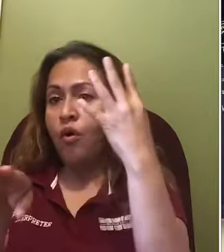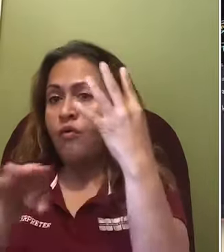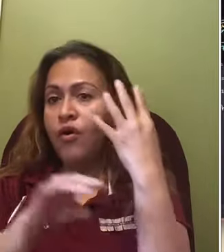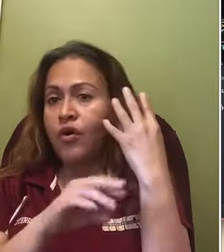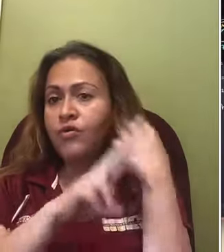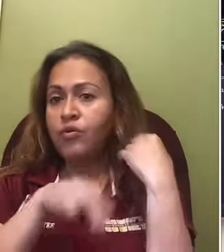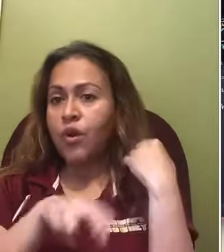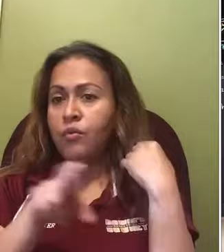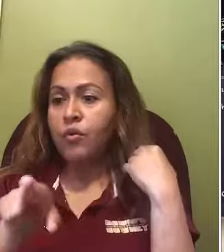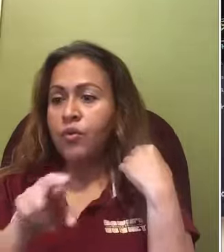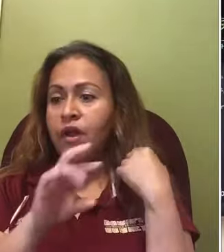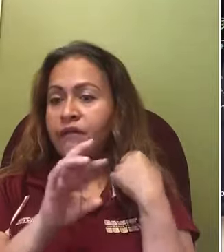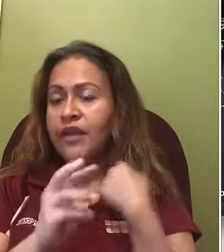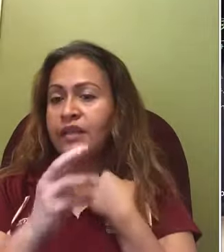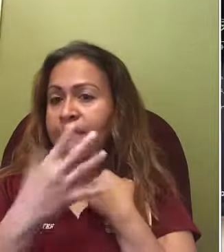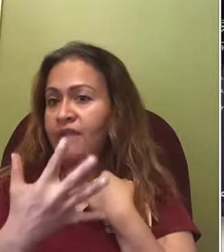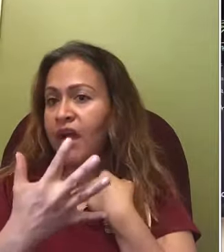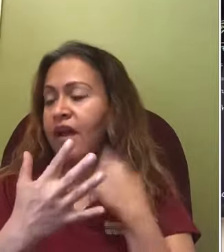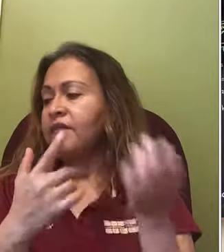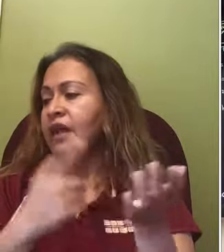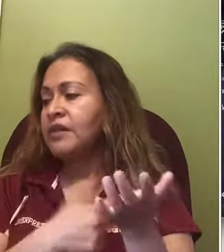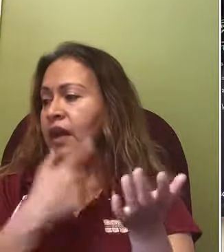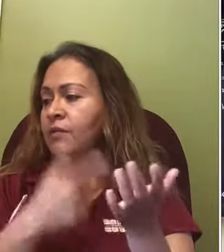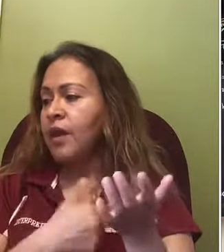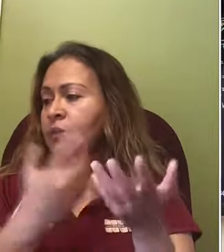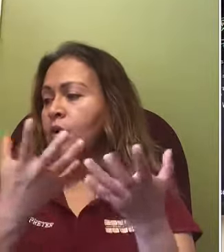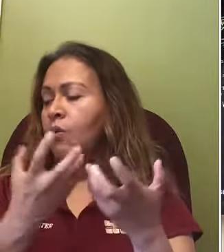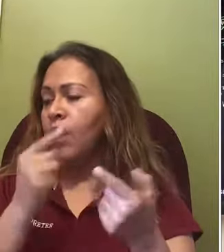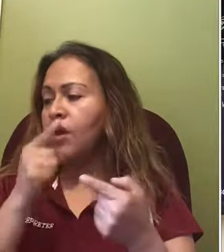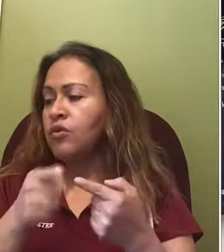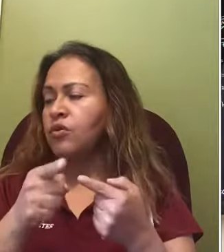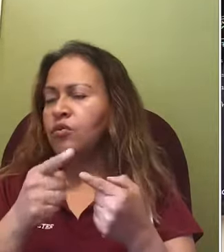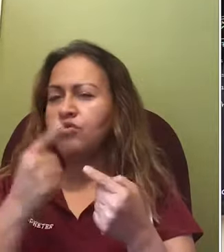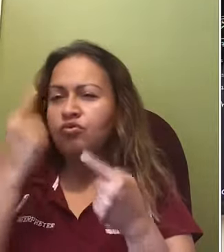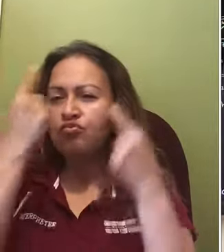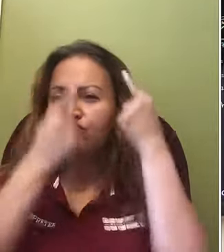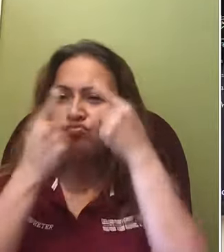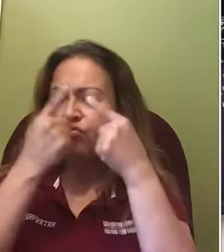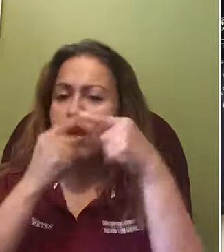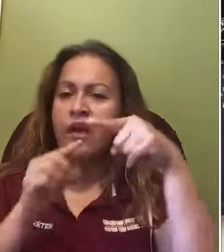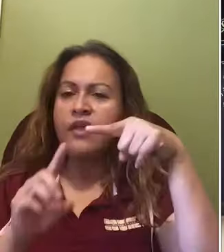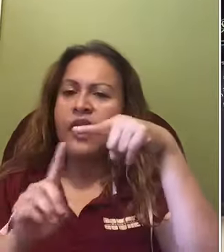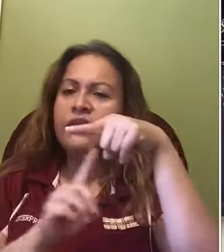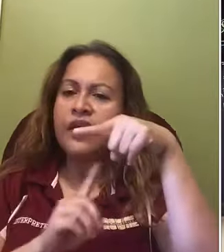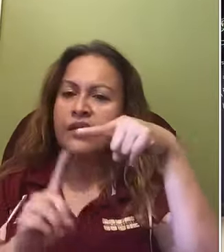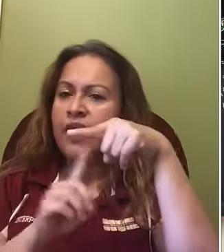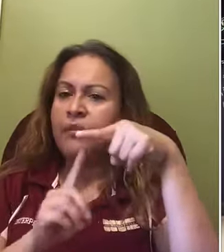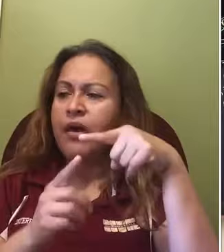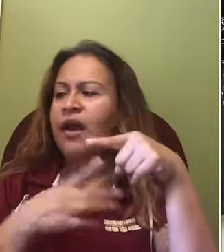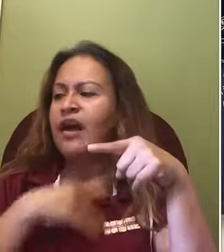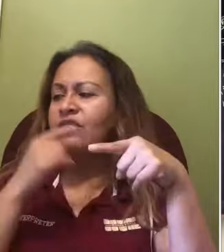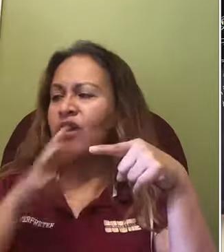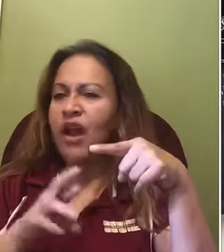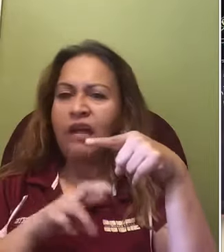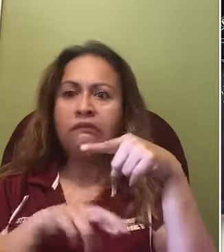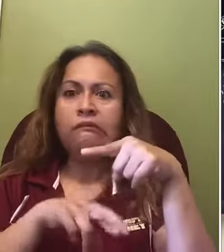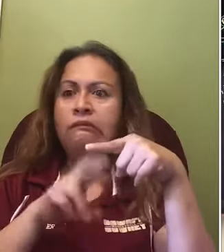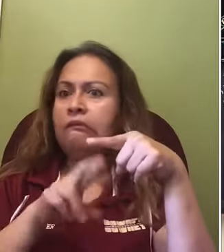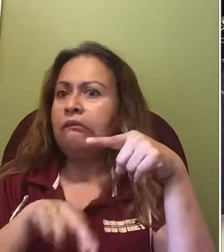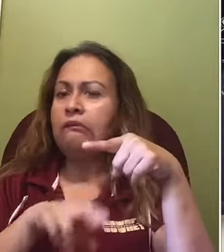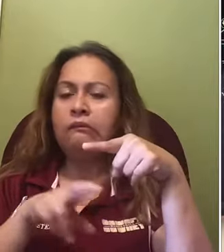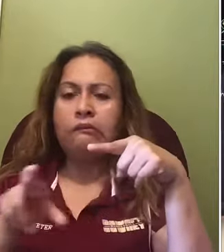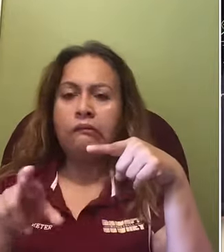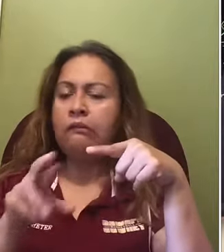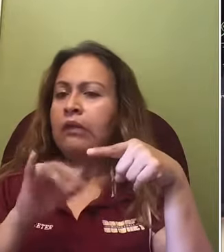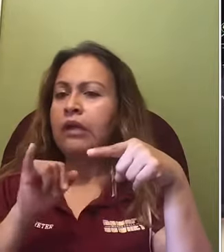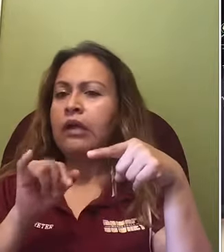of 65. And sometimes people will want you to rationalize the denominator, which means they don't like to have an irrational number in